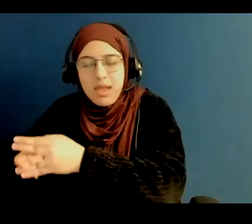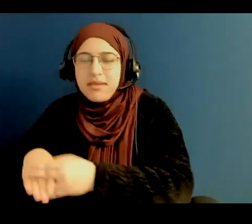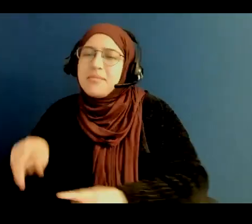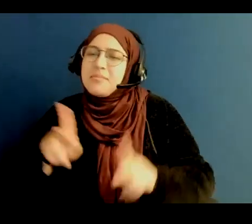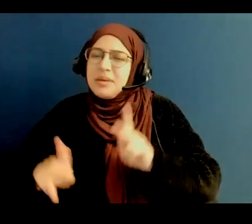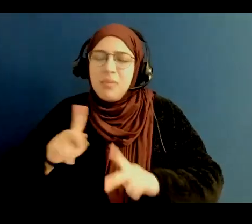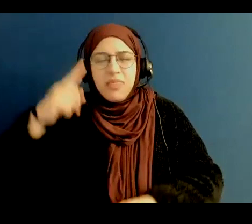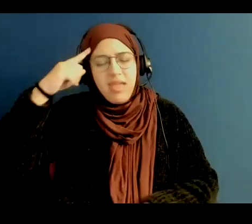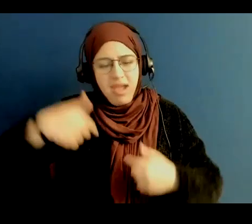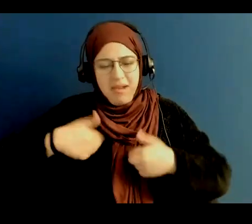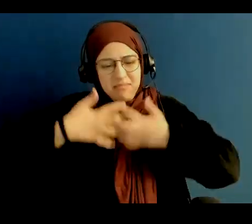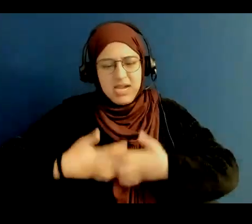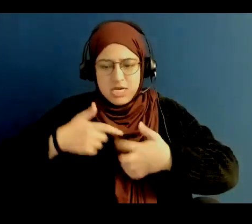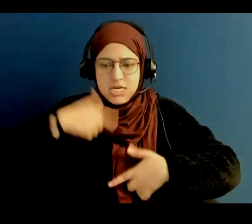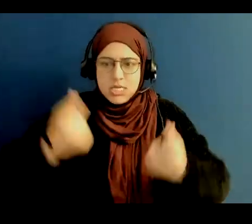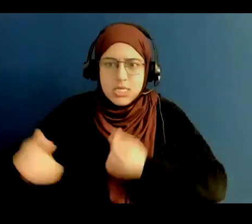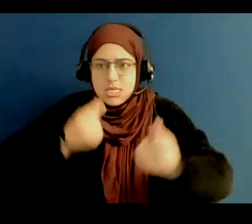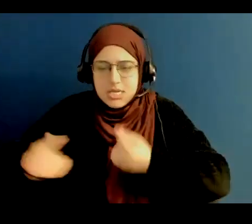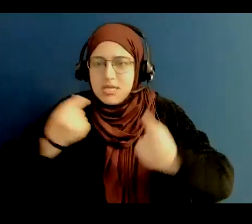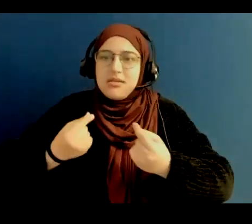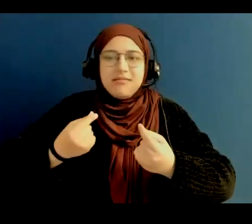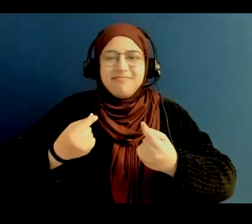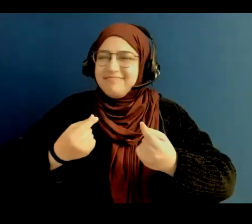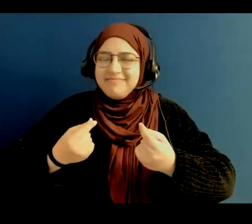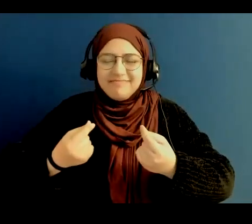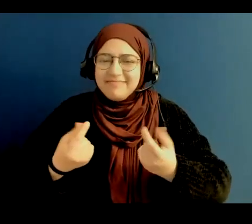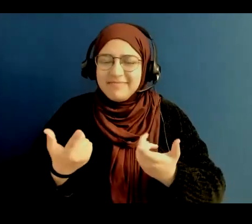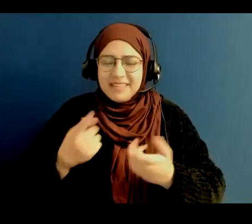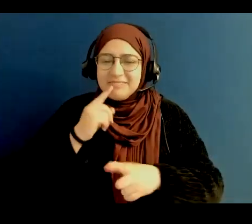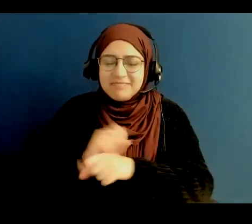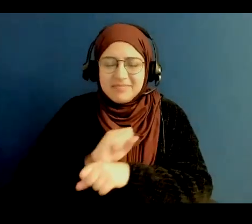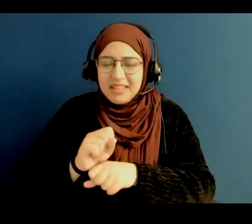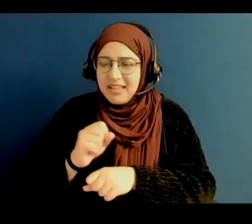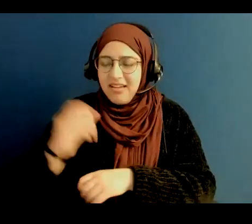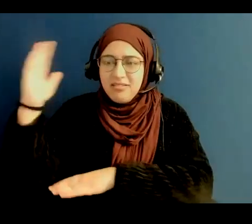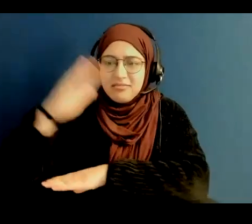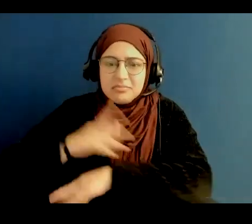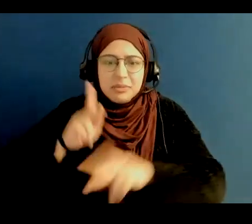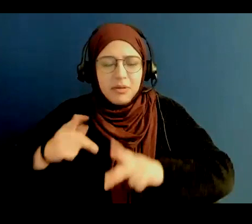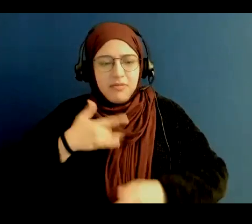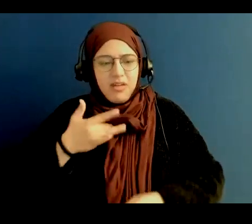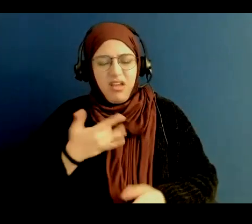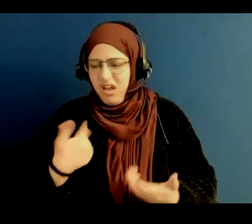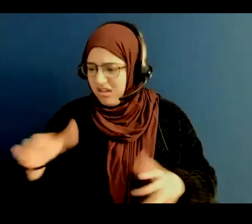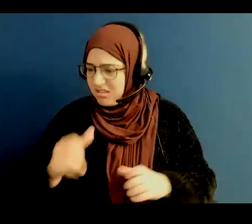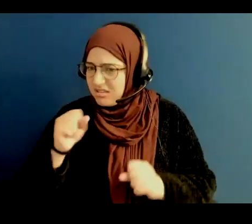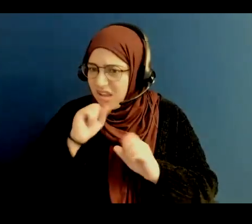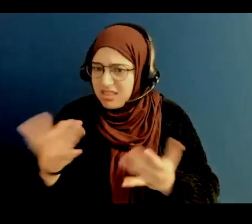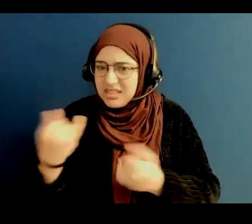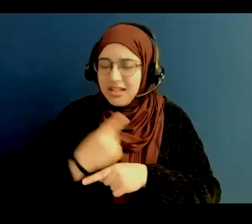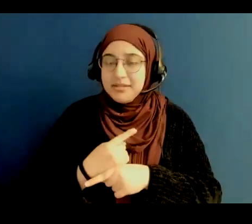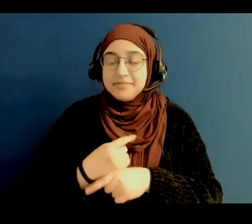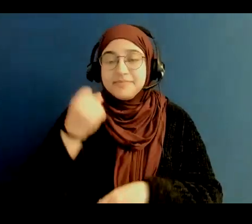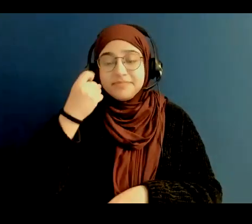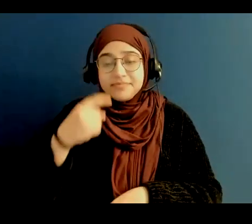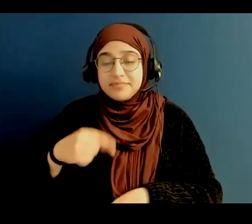the end, what happens is that they do nothing. Now, I've fallen into this. I remember when I was around 16. I'm from the UK, by